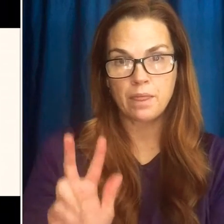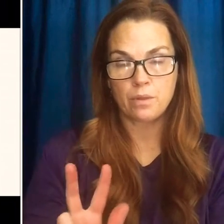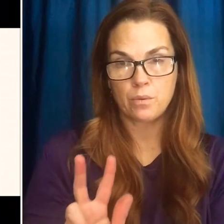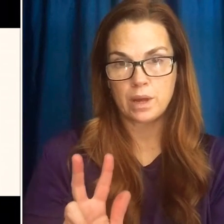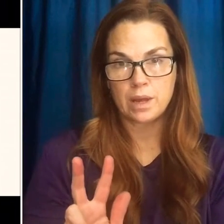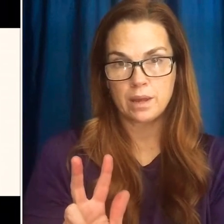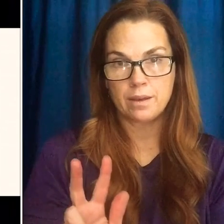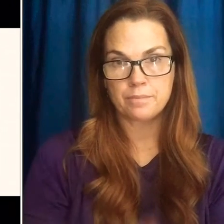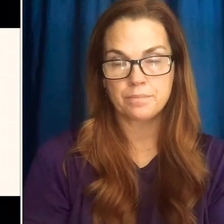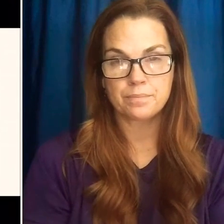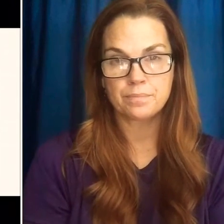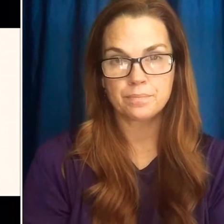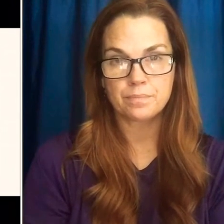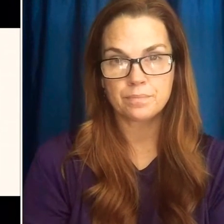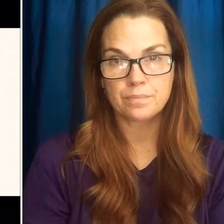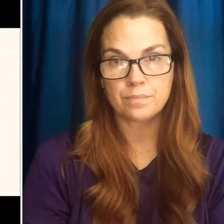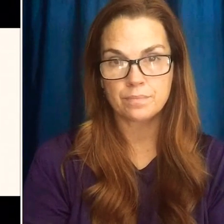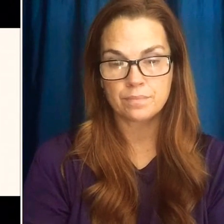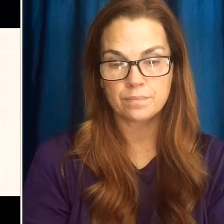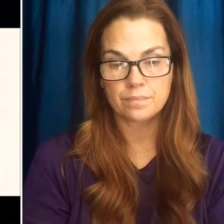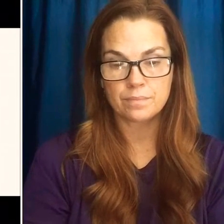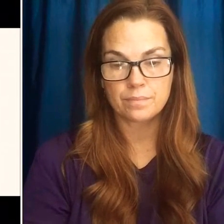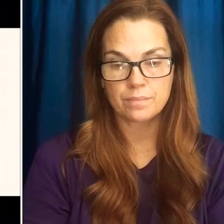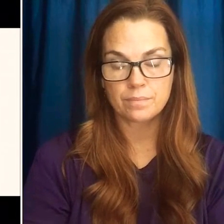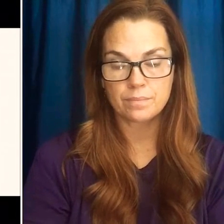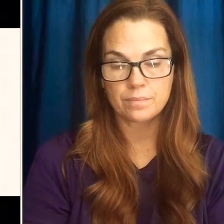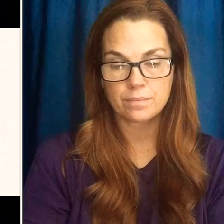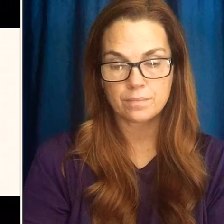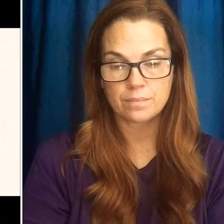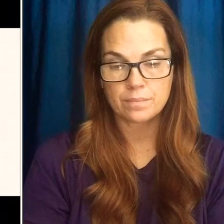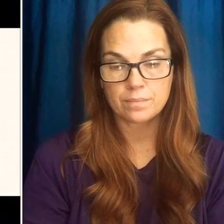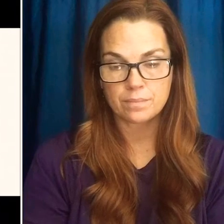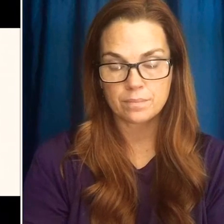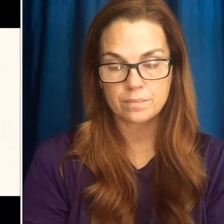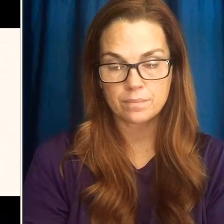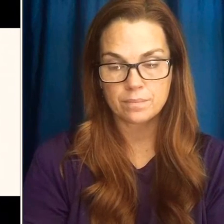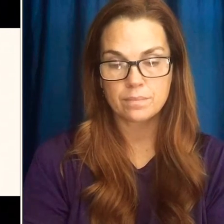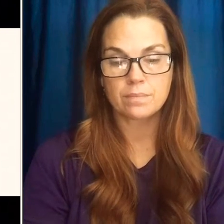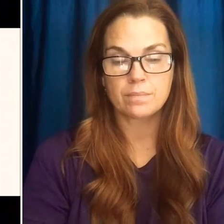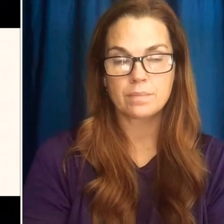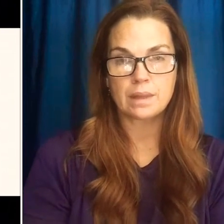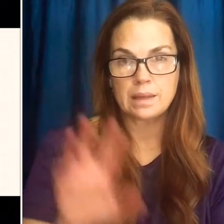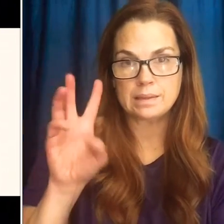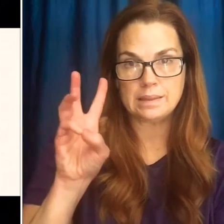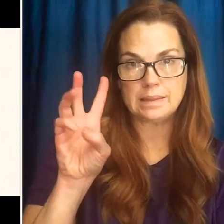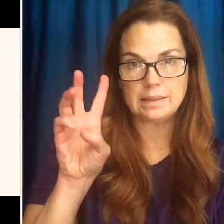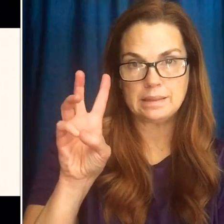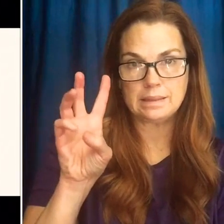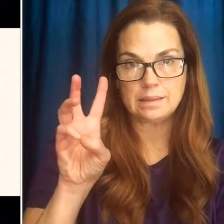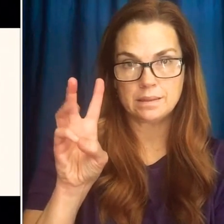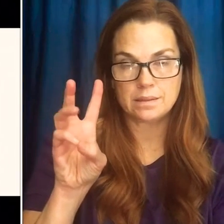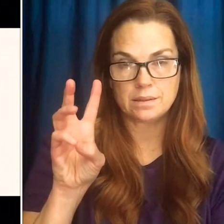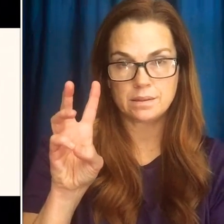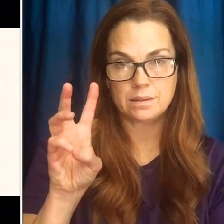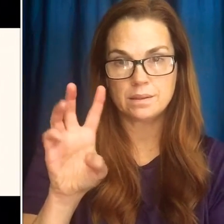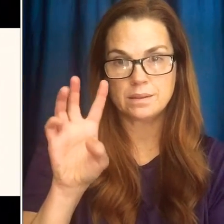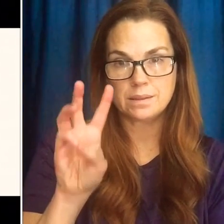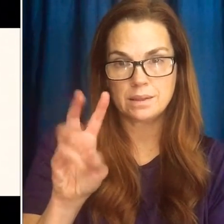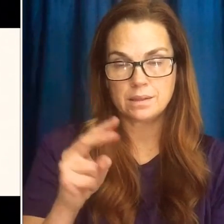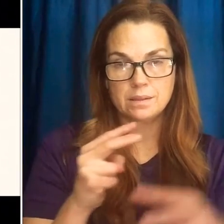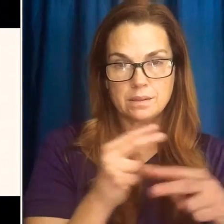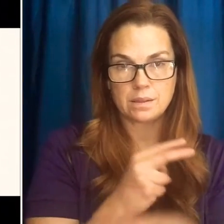answer to that question will be 6. 6 times 3 is 18. 20